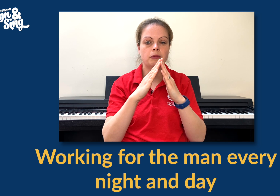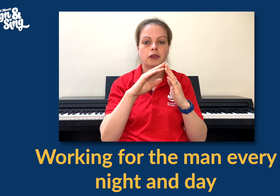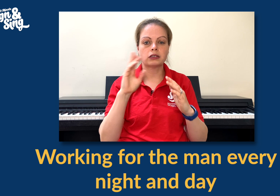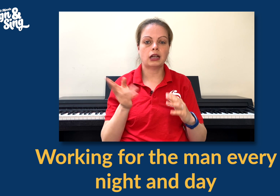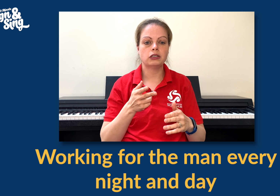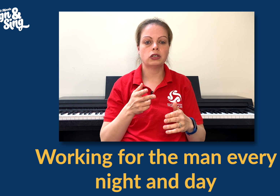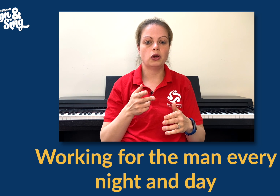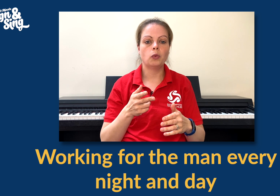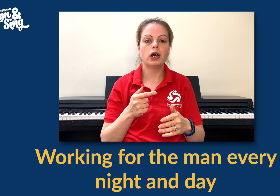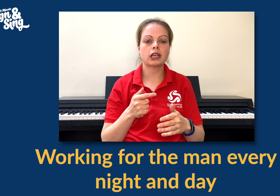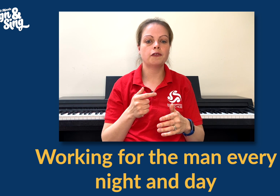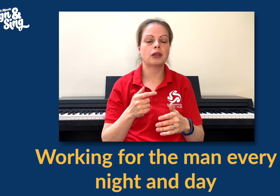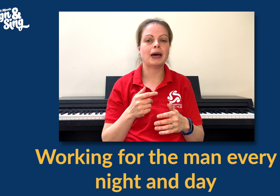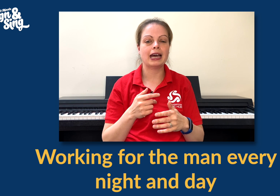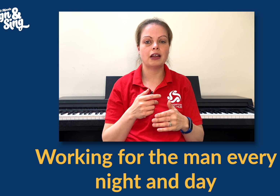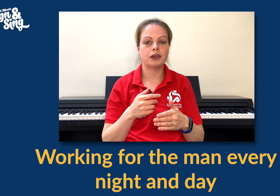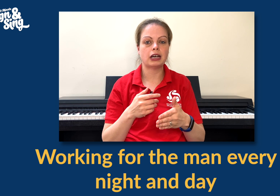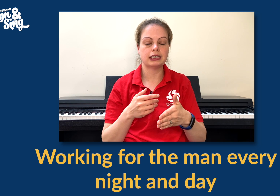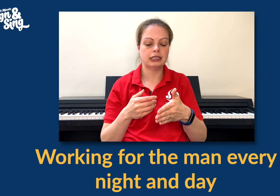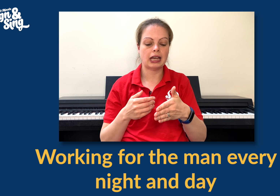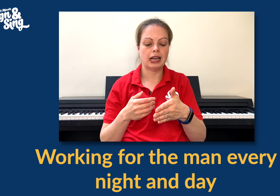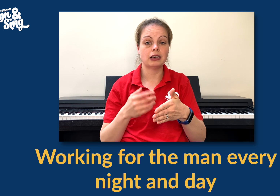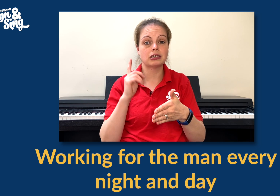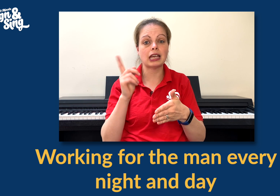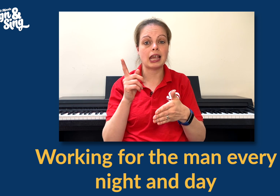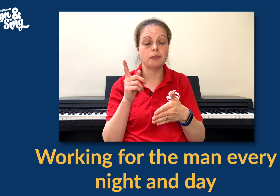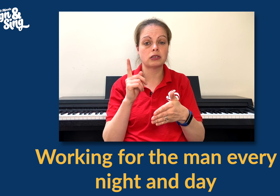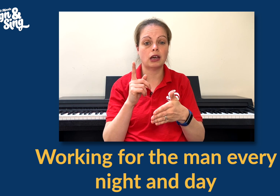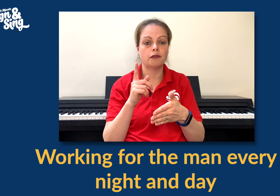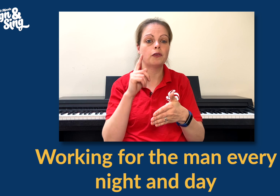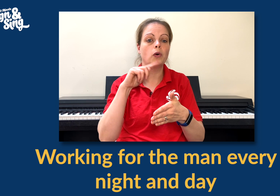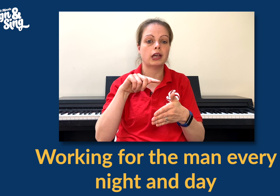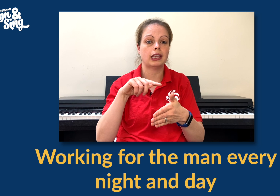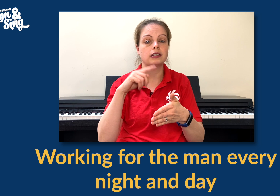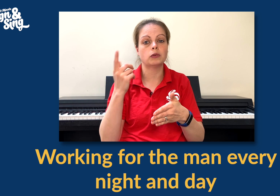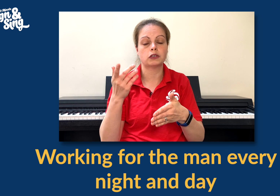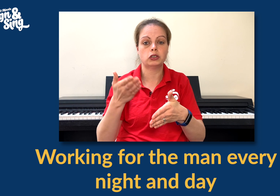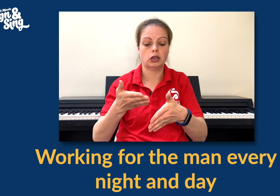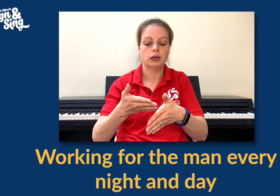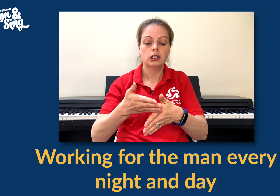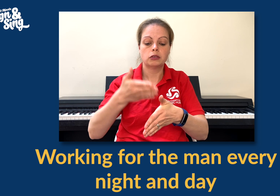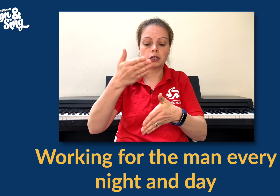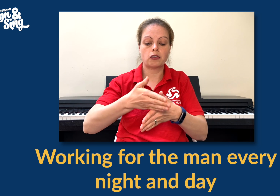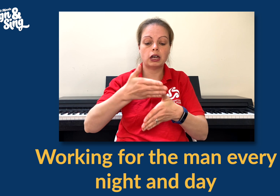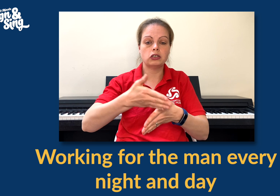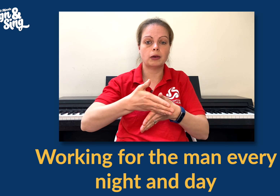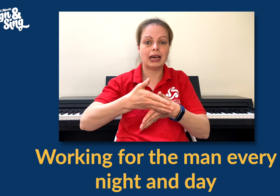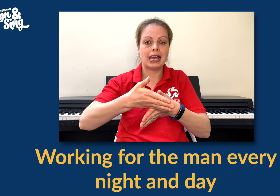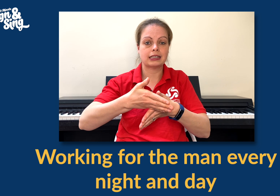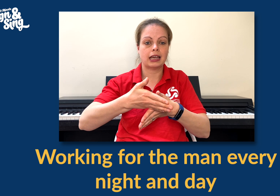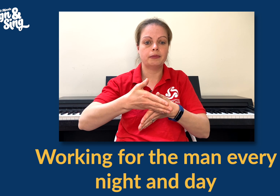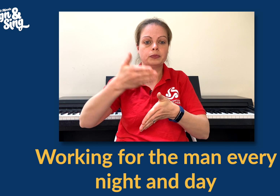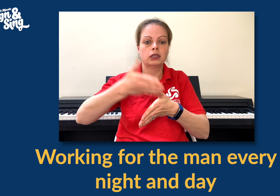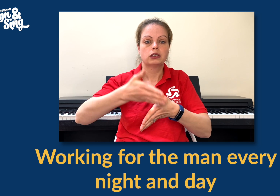And then moving on to line 2, working for the man every night and day. Now, same sign for working as it was for job. So we're going to karate chop